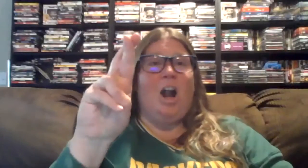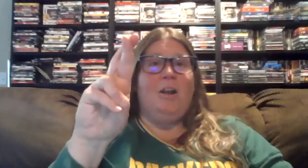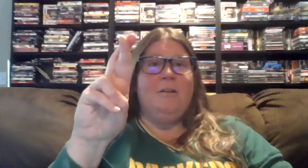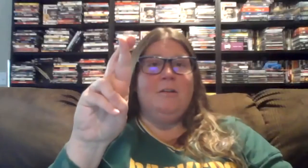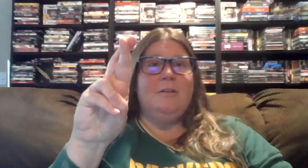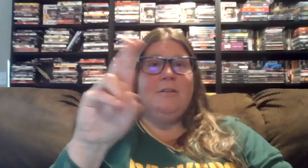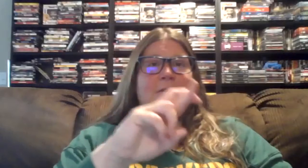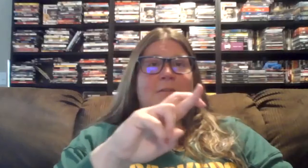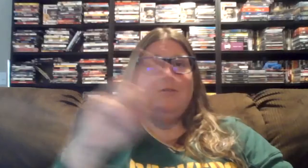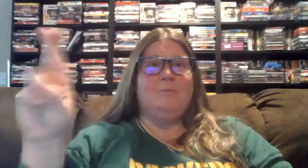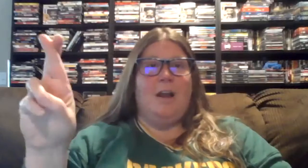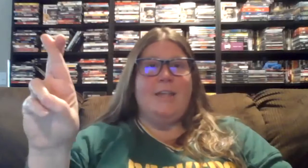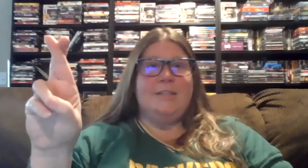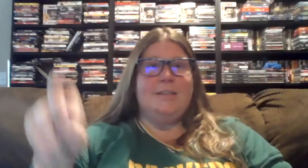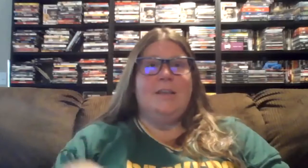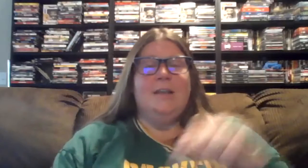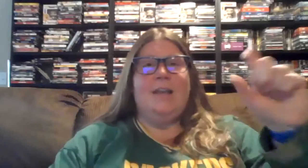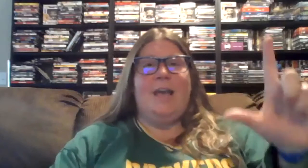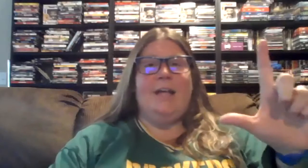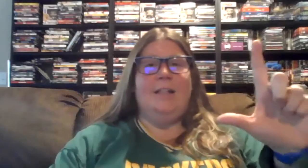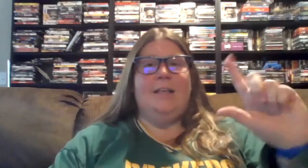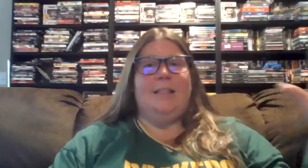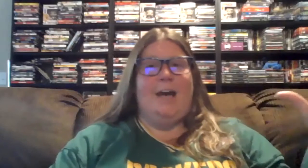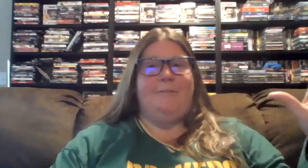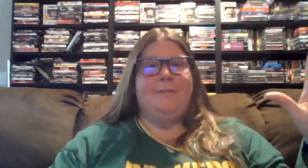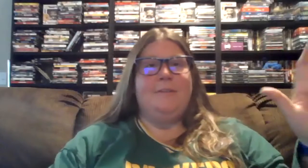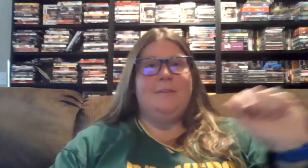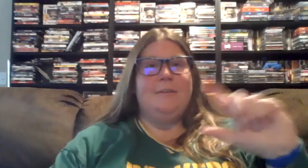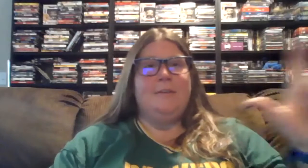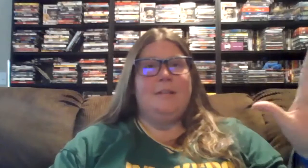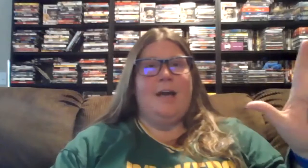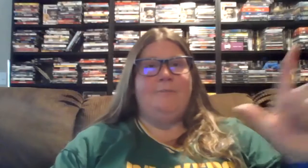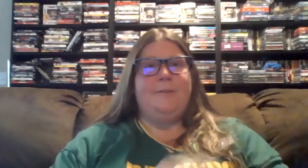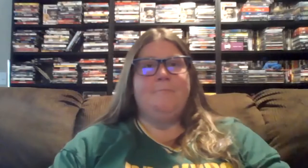R, right, an L, left, left.